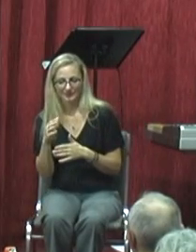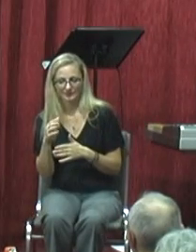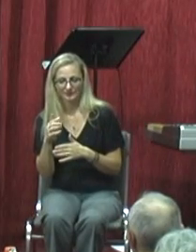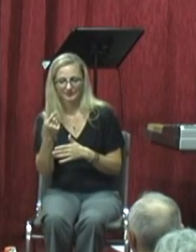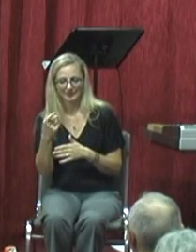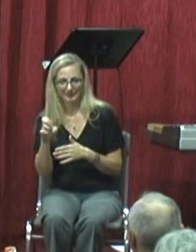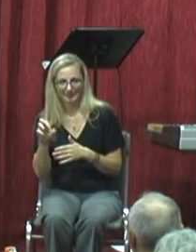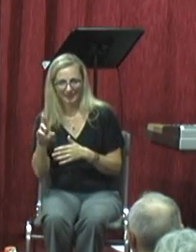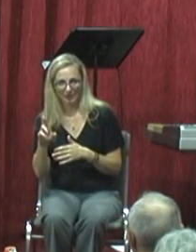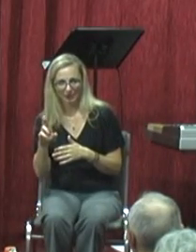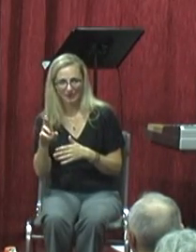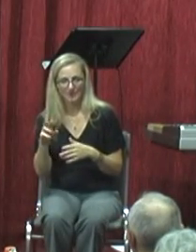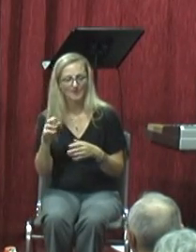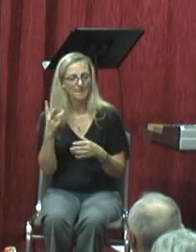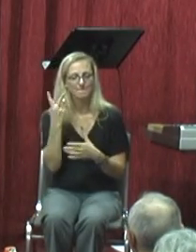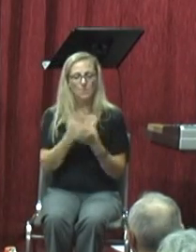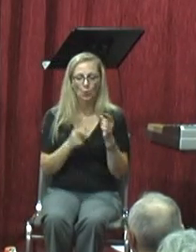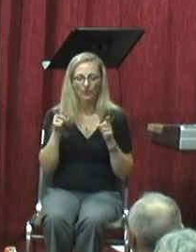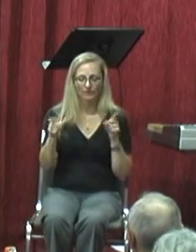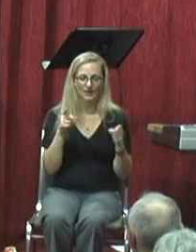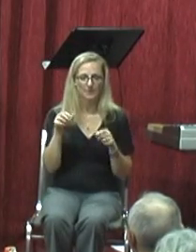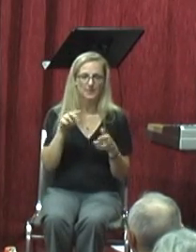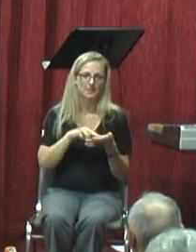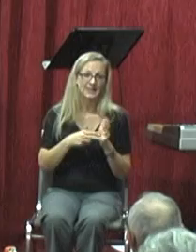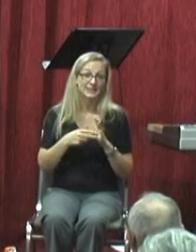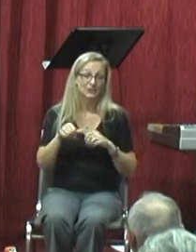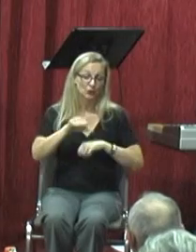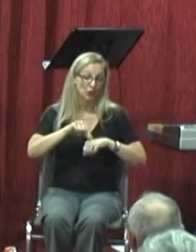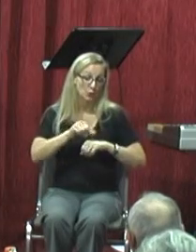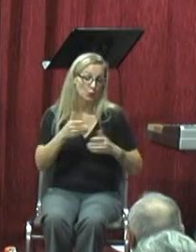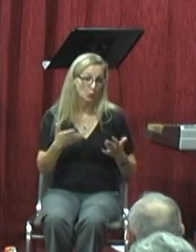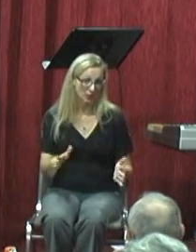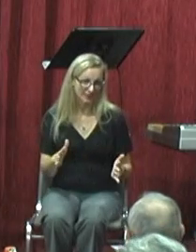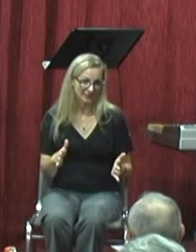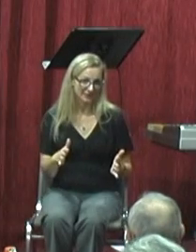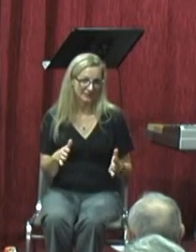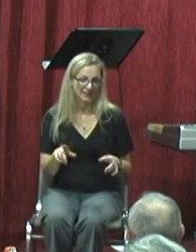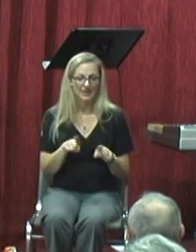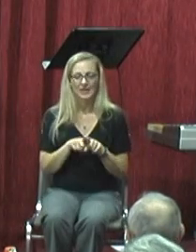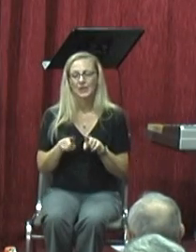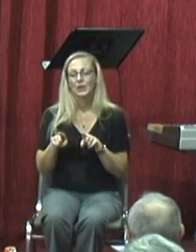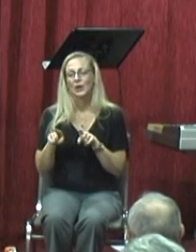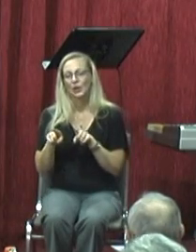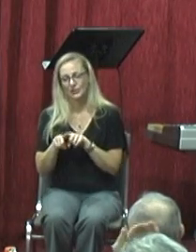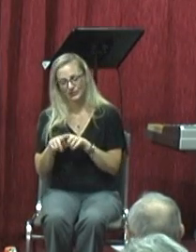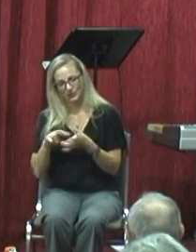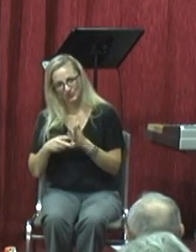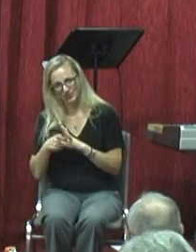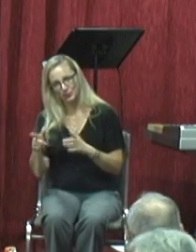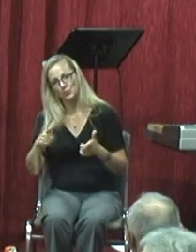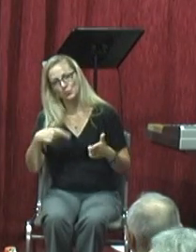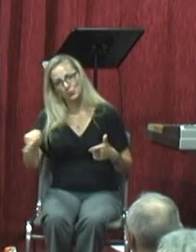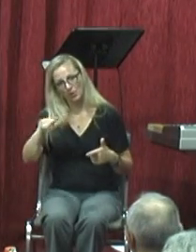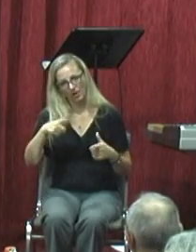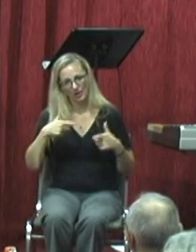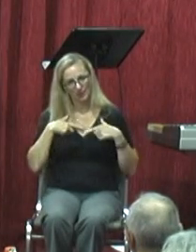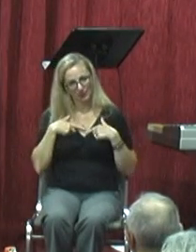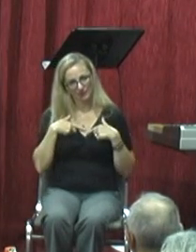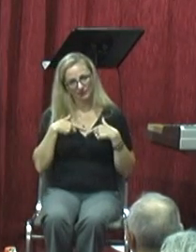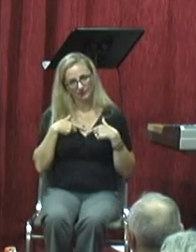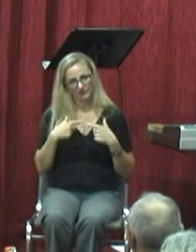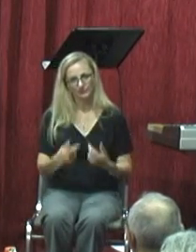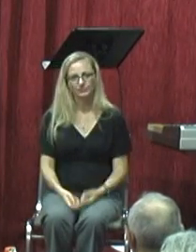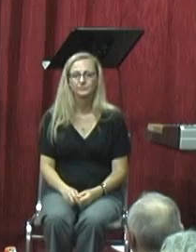says you are anointed, meaning your very name is that you are a priest, a